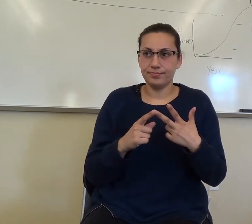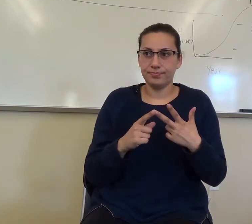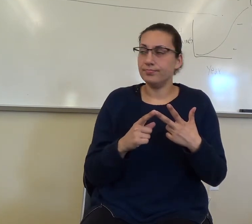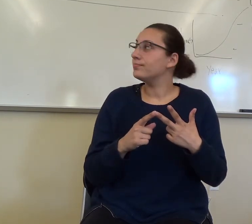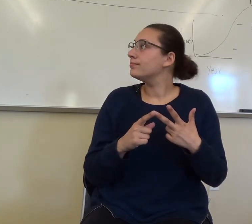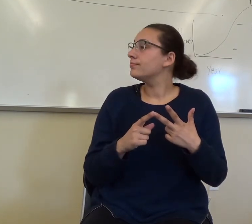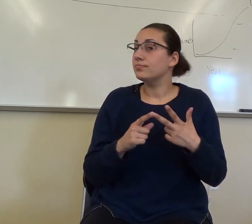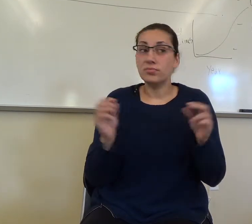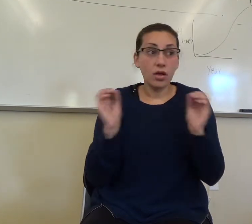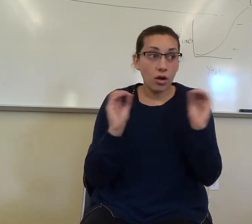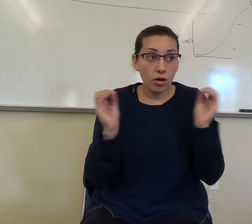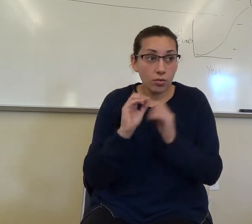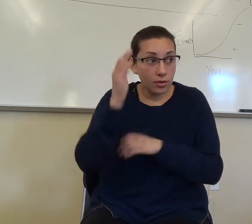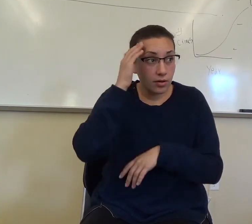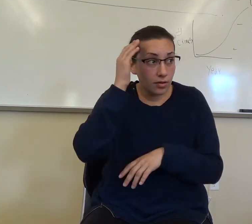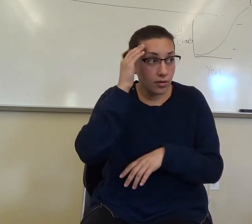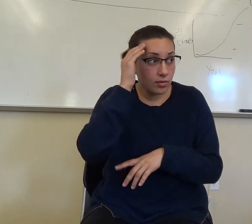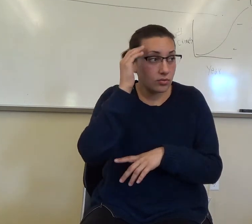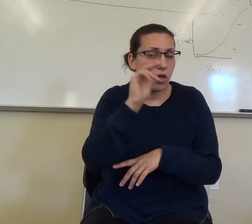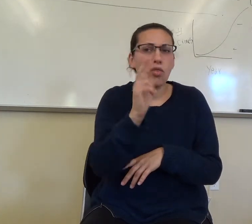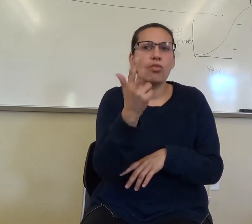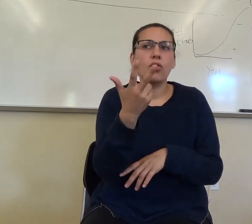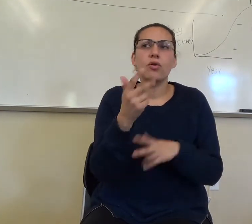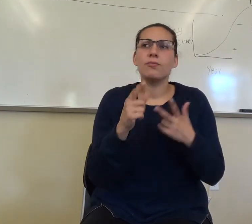nobody? What's the third thing you see there?